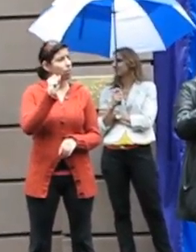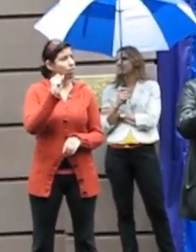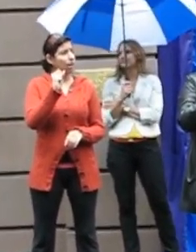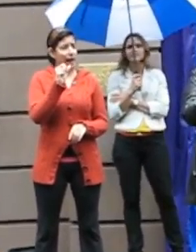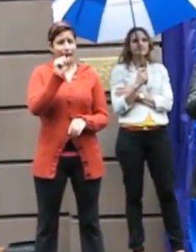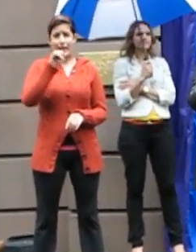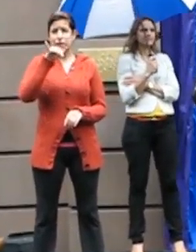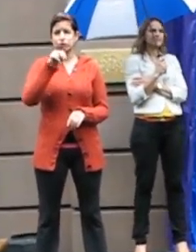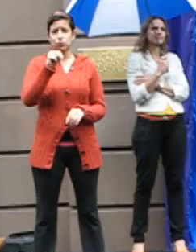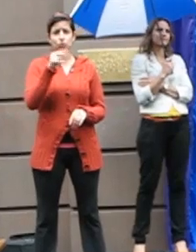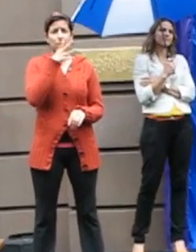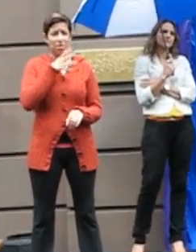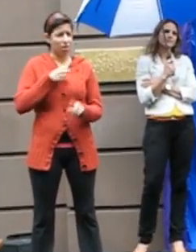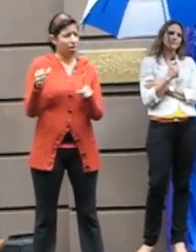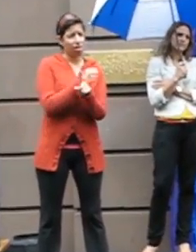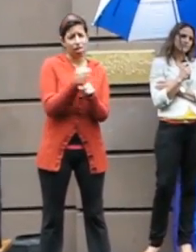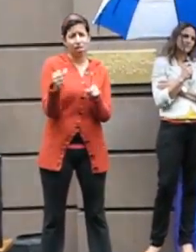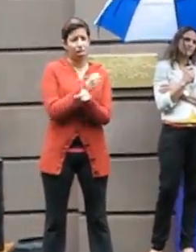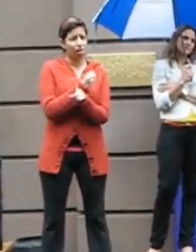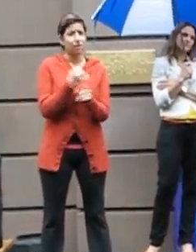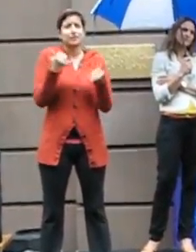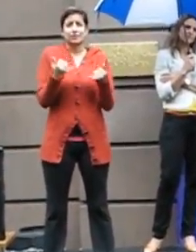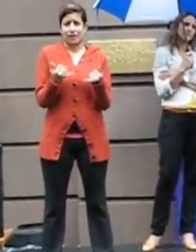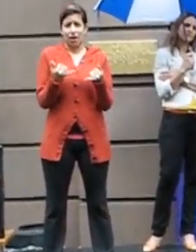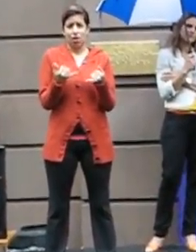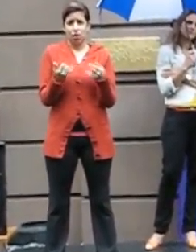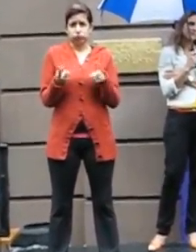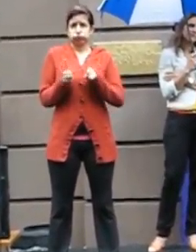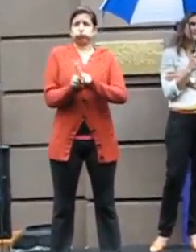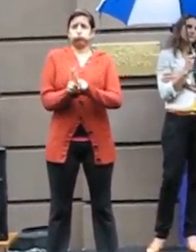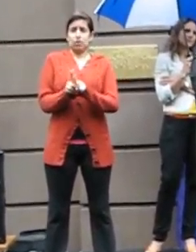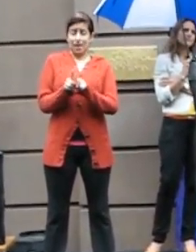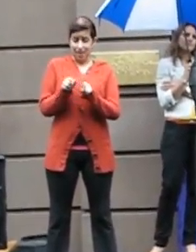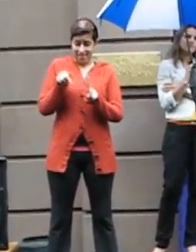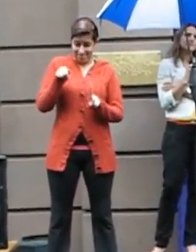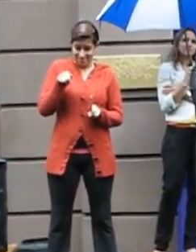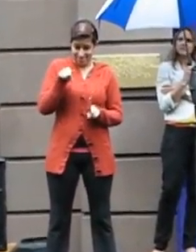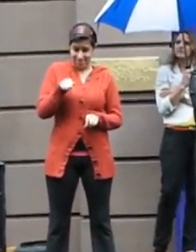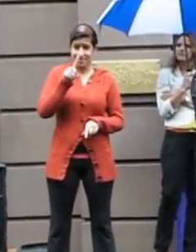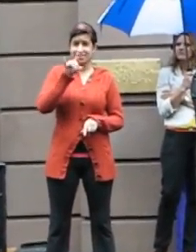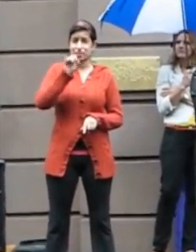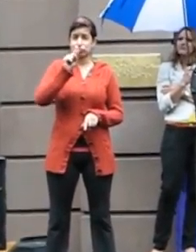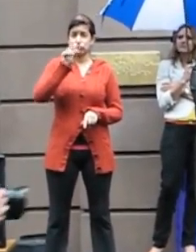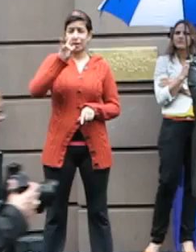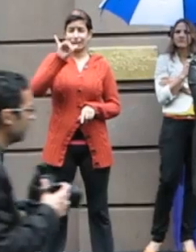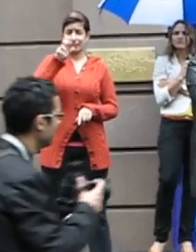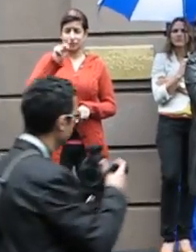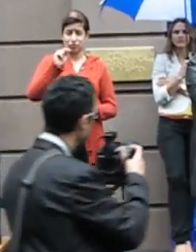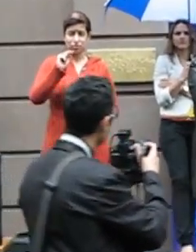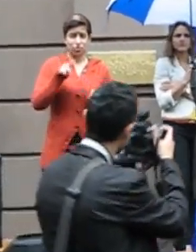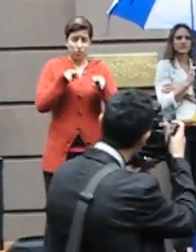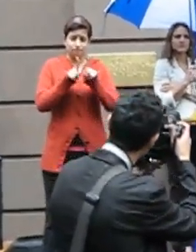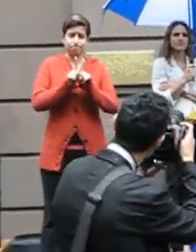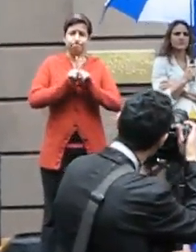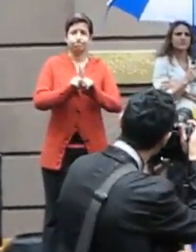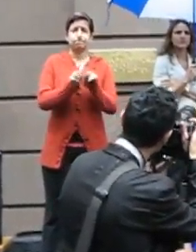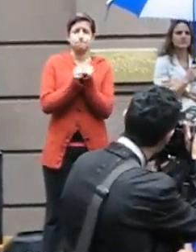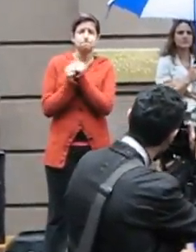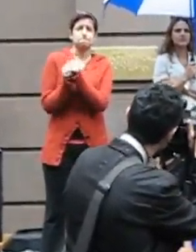district. Now I come and join her in her district to stand by our community against this act